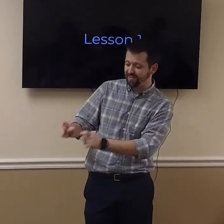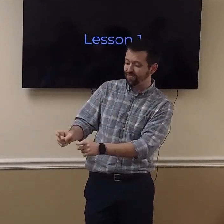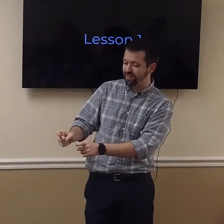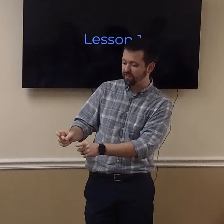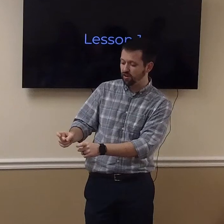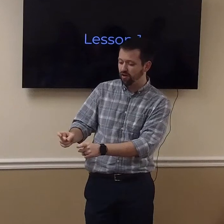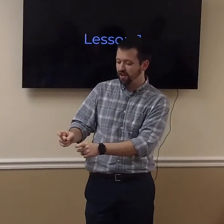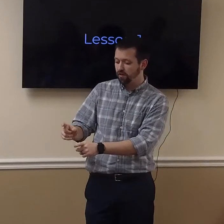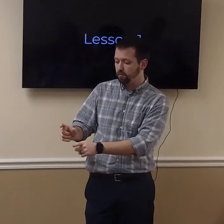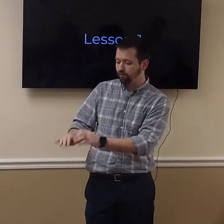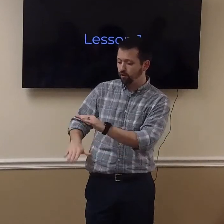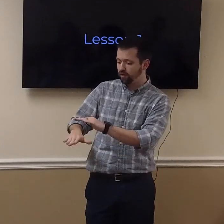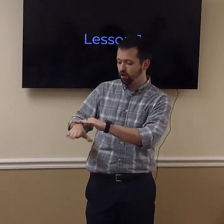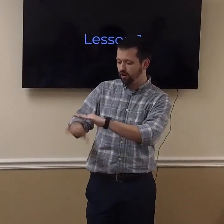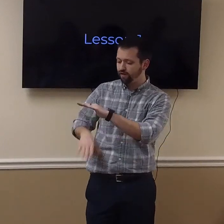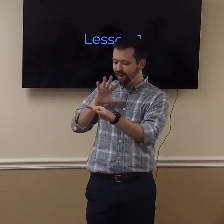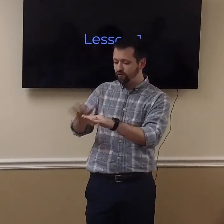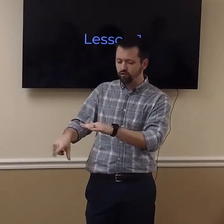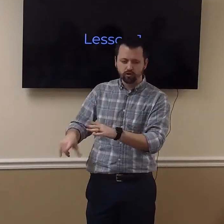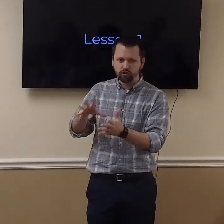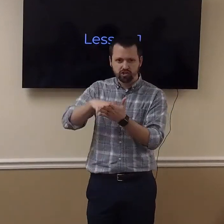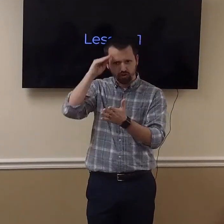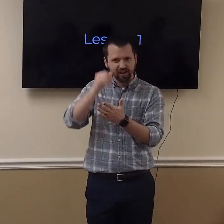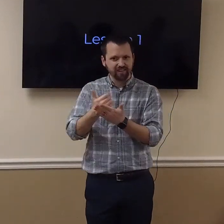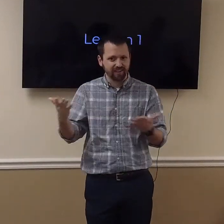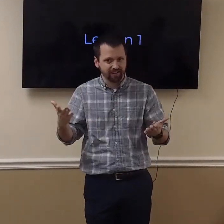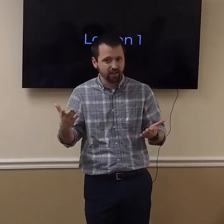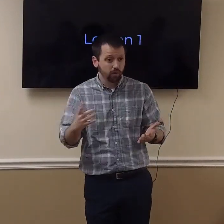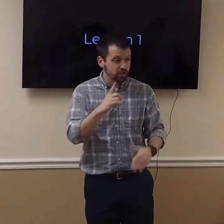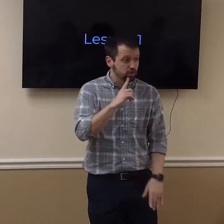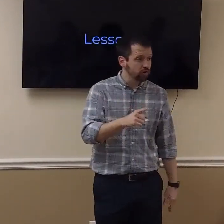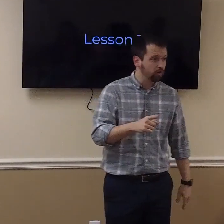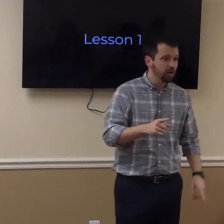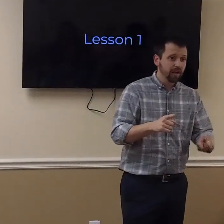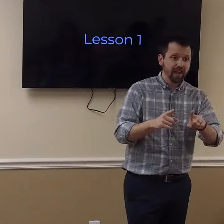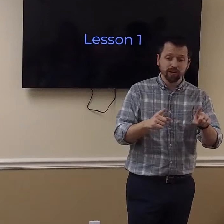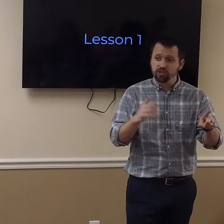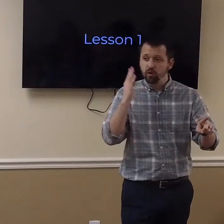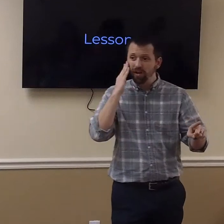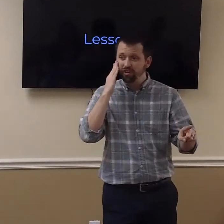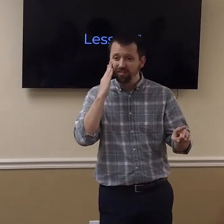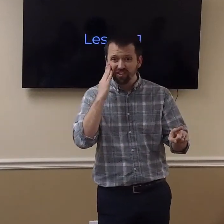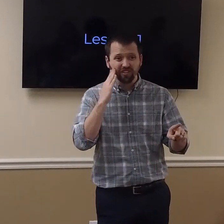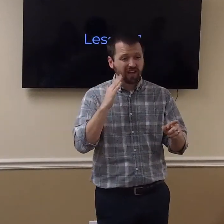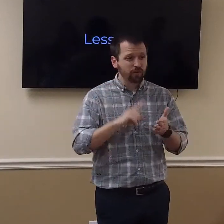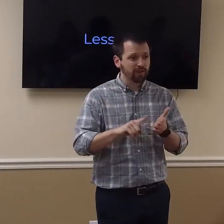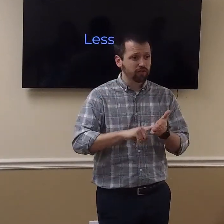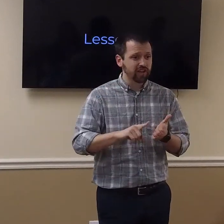gift that, before, under 5 years old, you could just learn anything, which is true. But you know what, though, is that there's a lot of research out